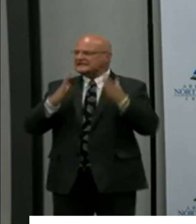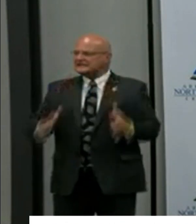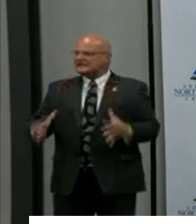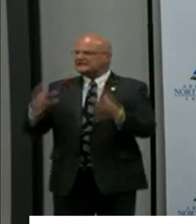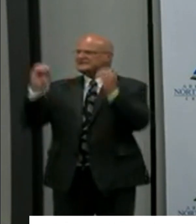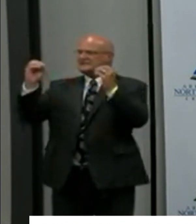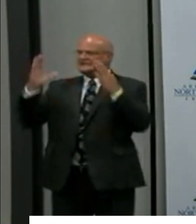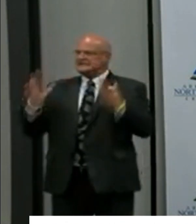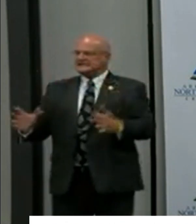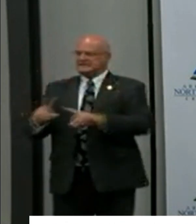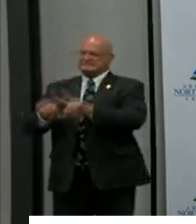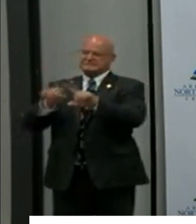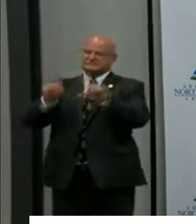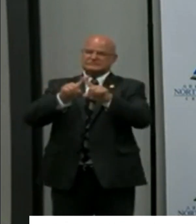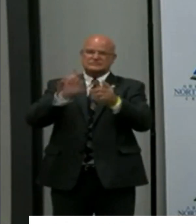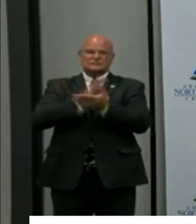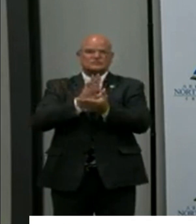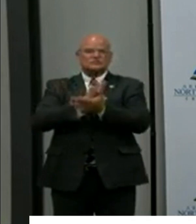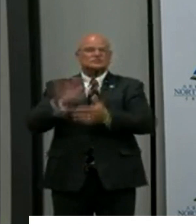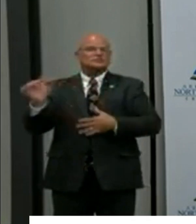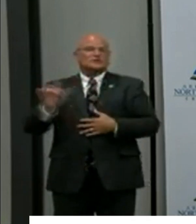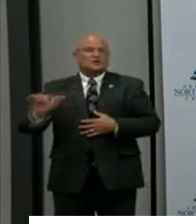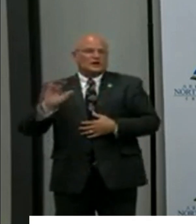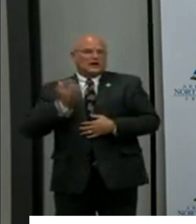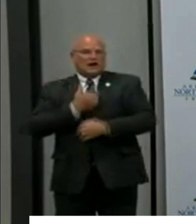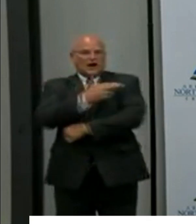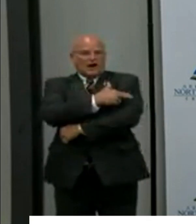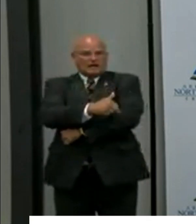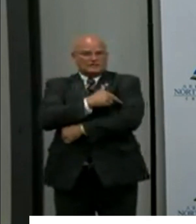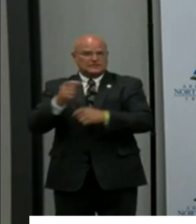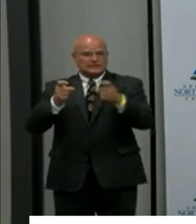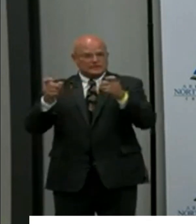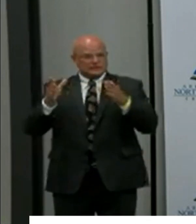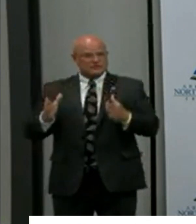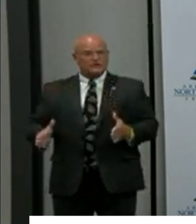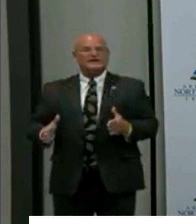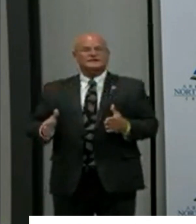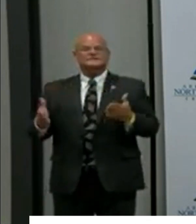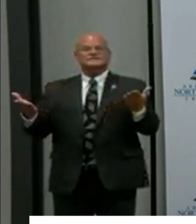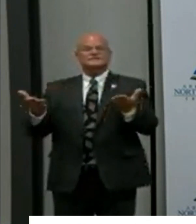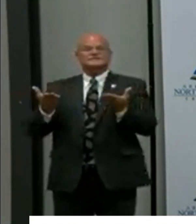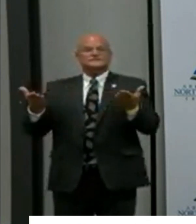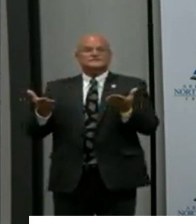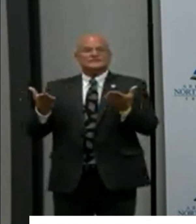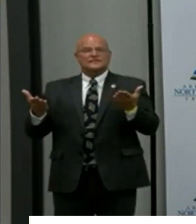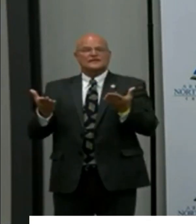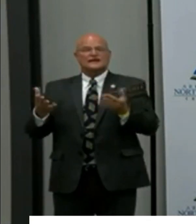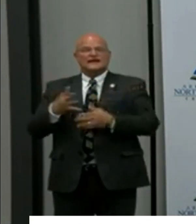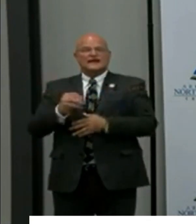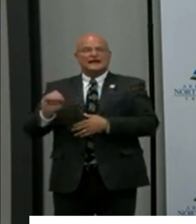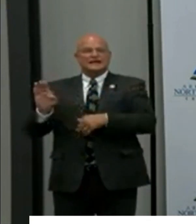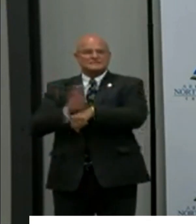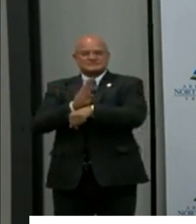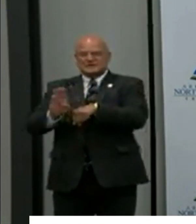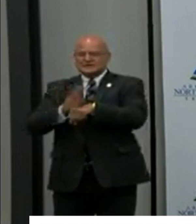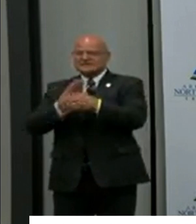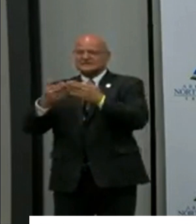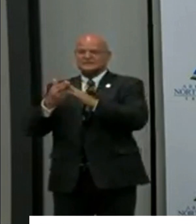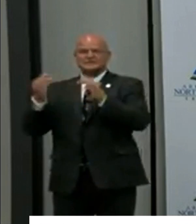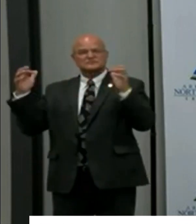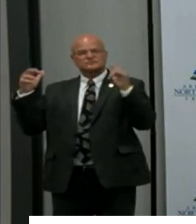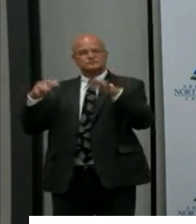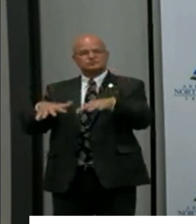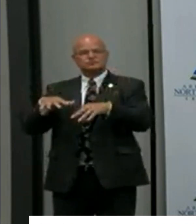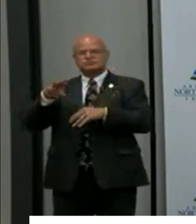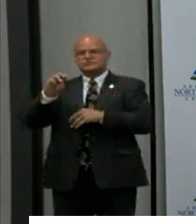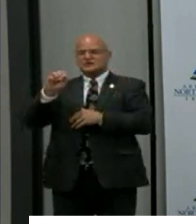in multiple different schools, as well as our hospital administrator here, and our business community, our mayor, our